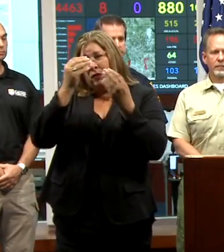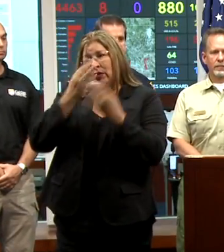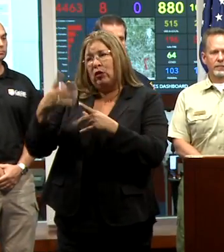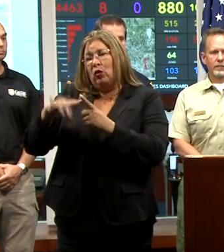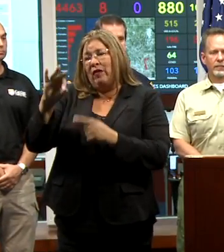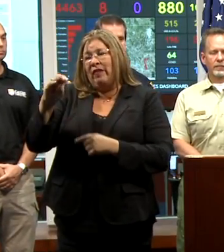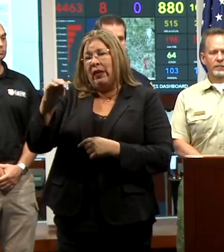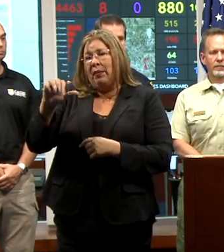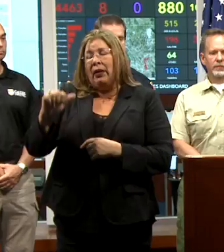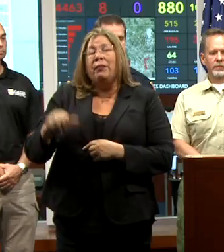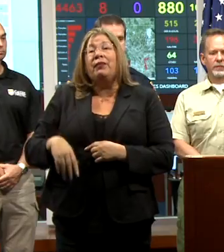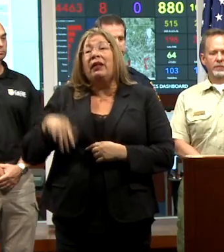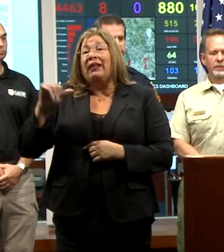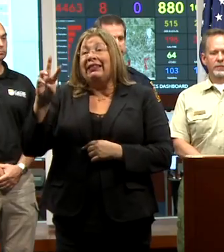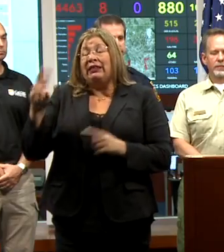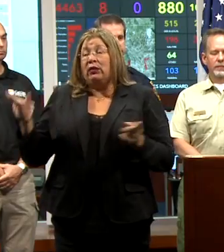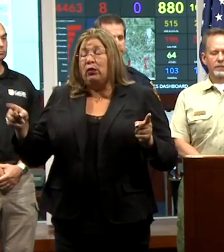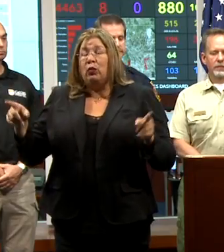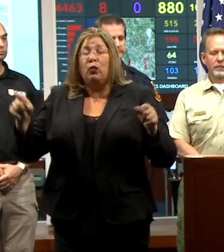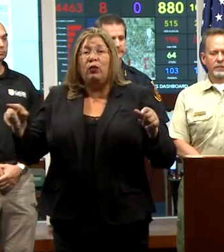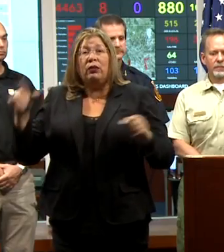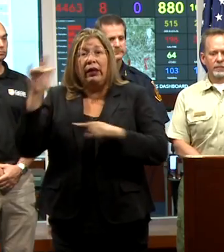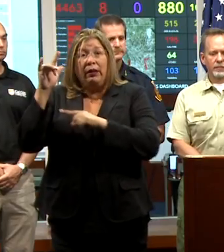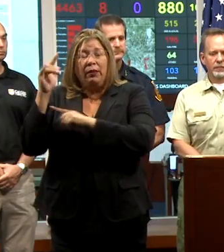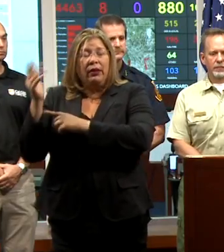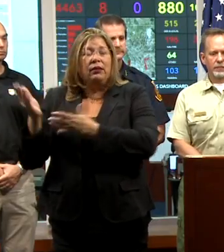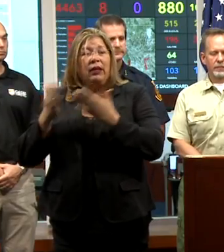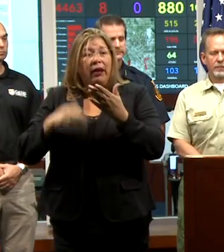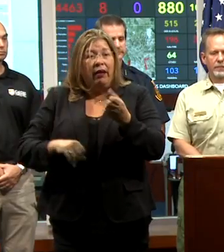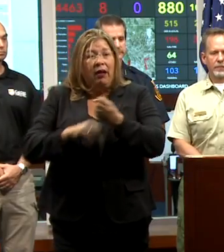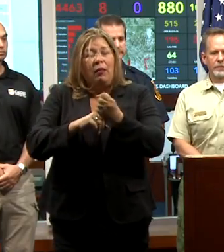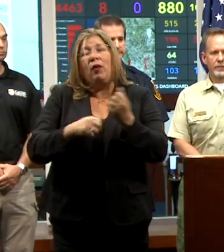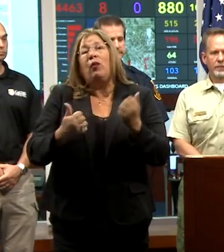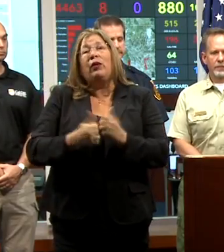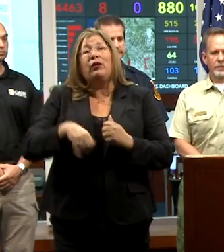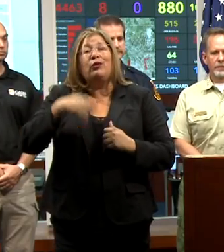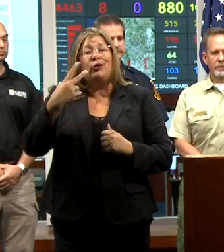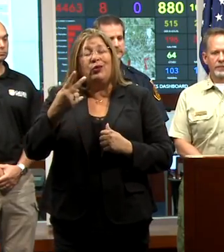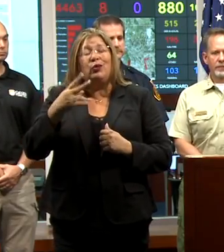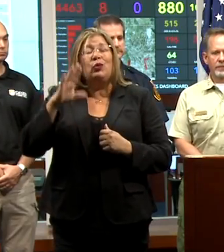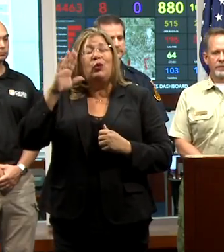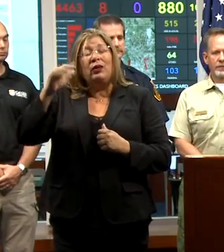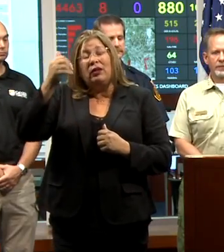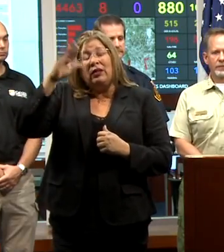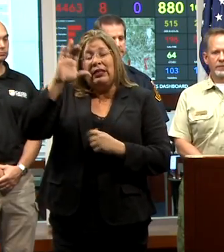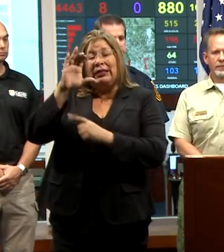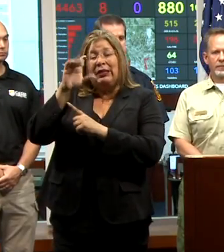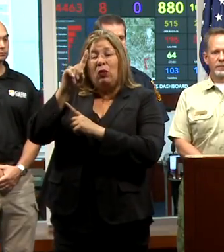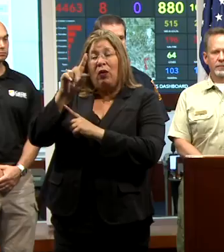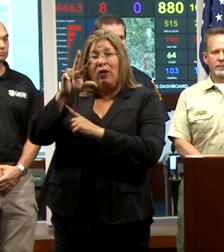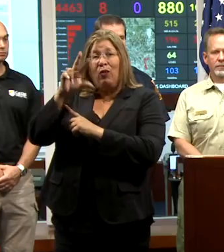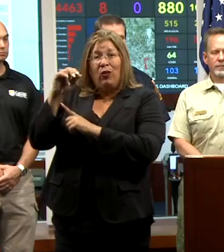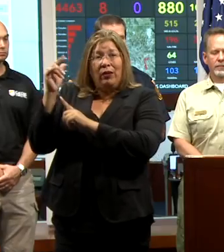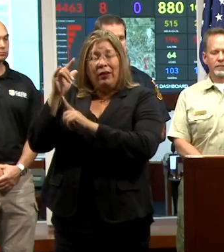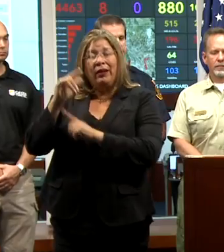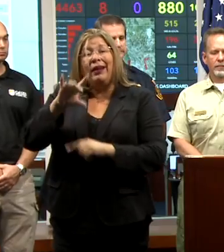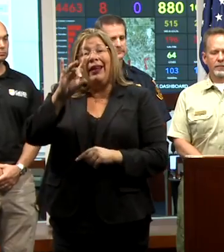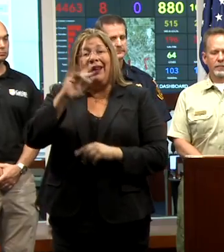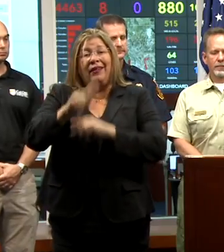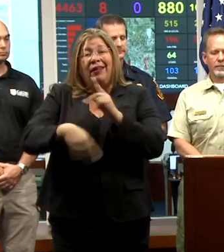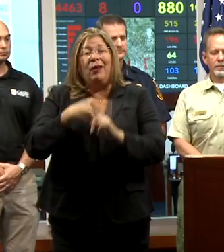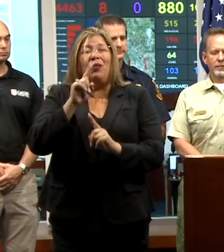wing aircraft continue to support Cal Fire with 2 modular airborne firefighting equipped C-130s, 8 Type